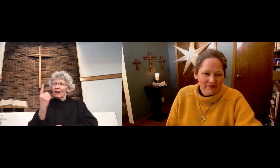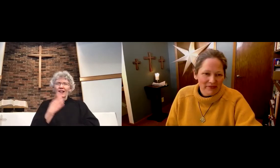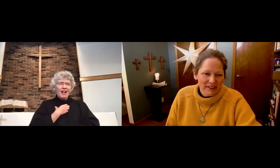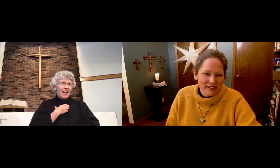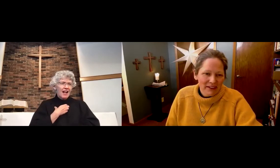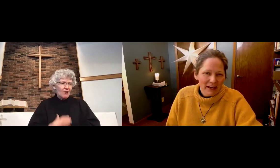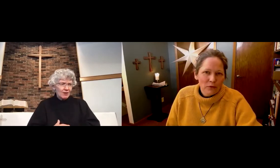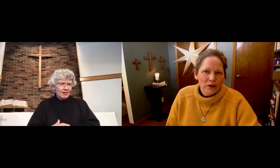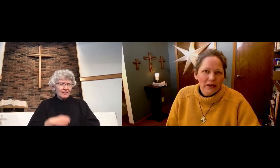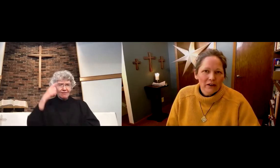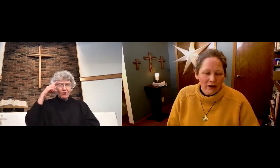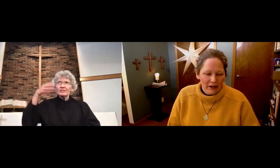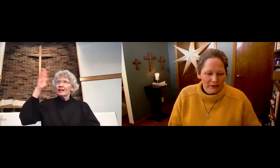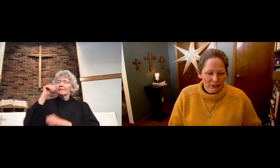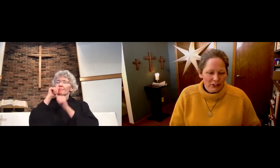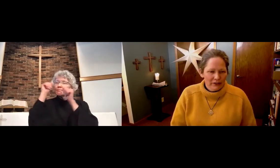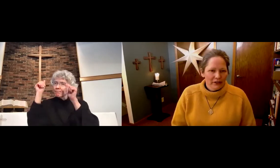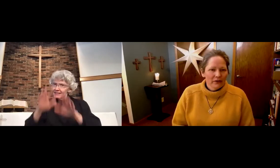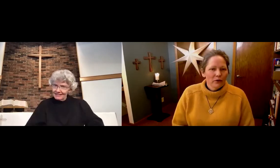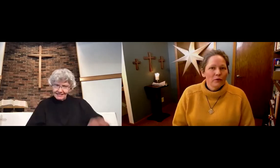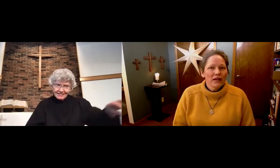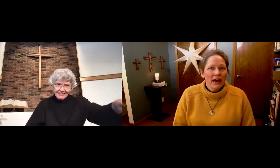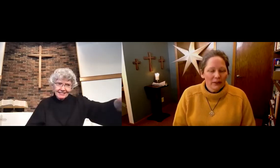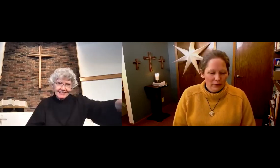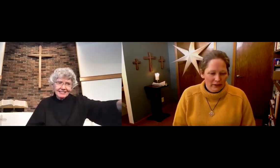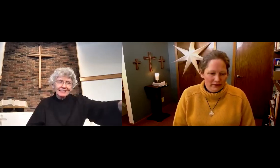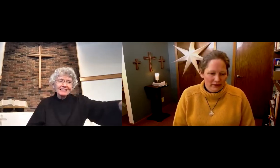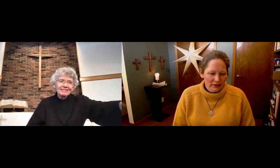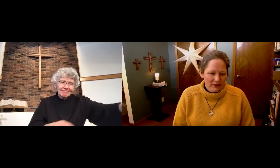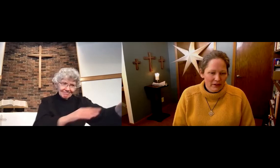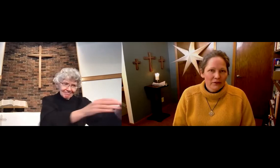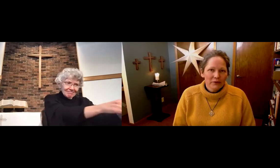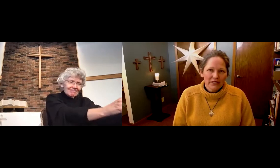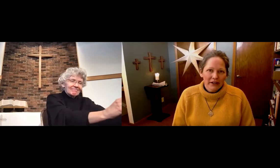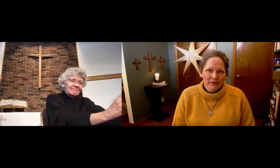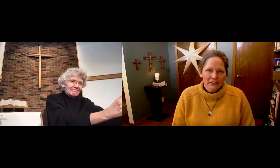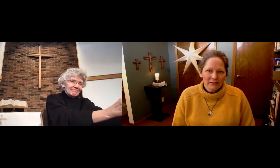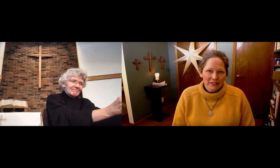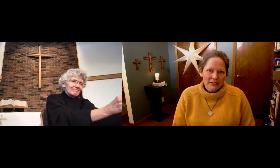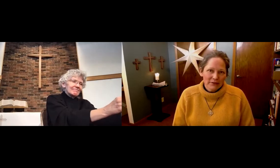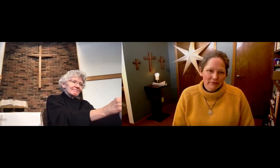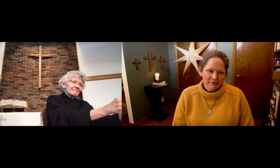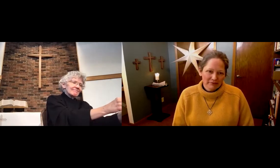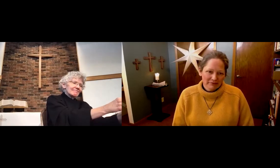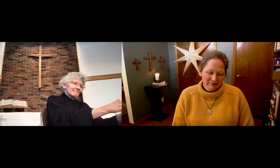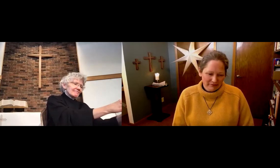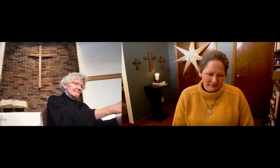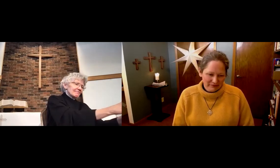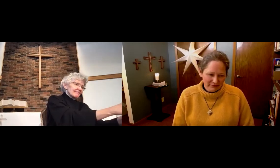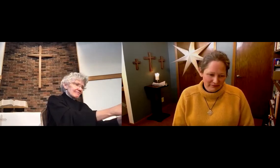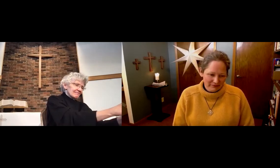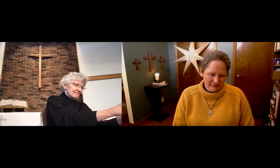And we are honored to share it with anyone who desires to feast.